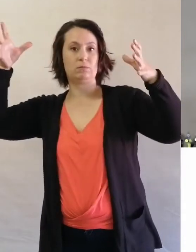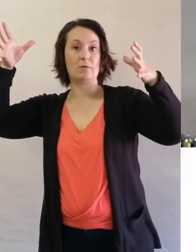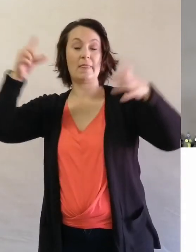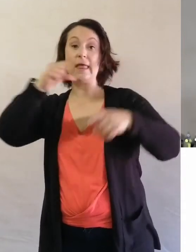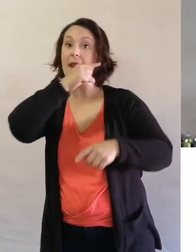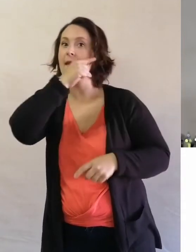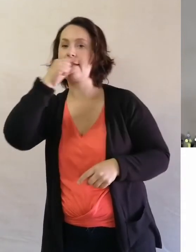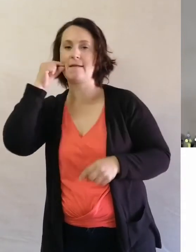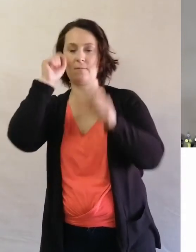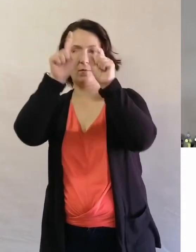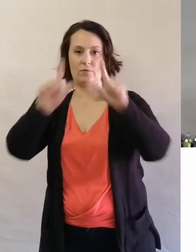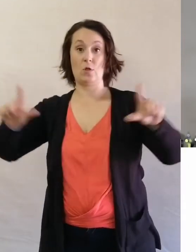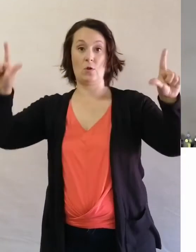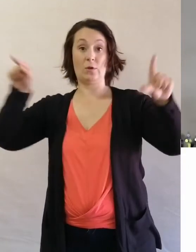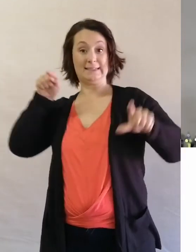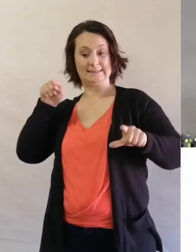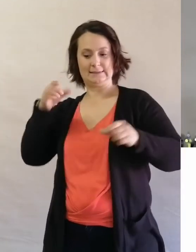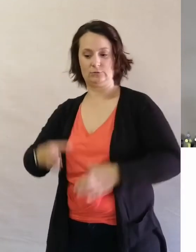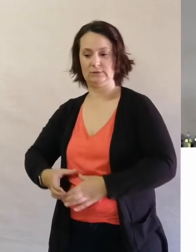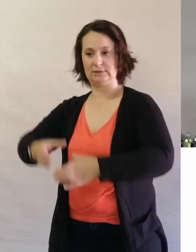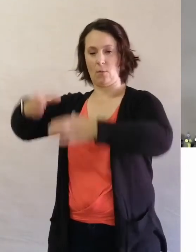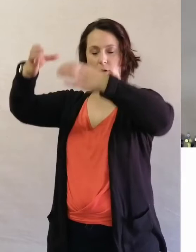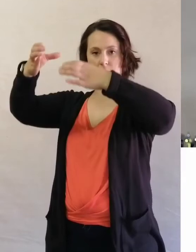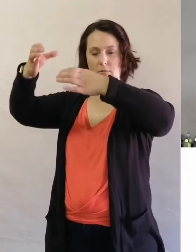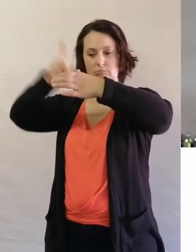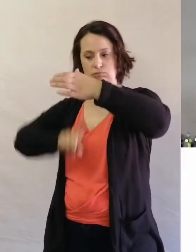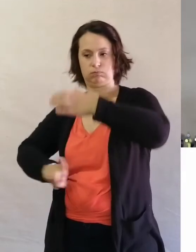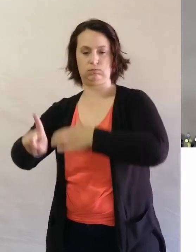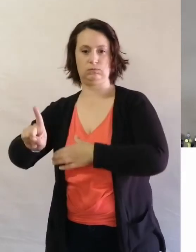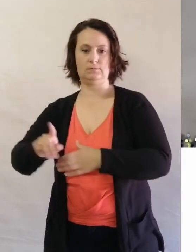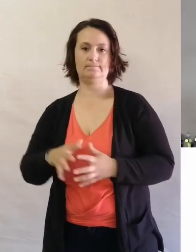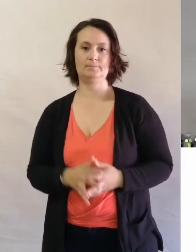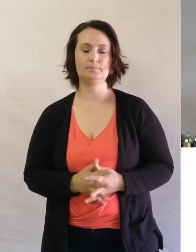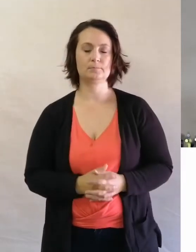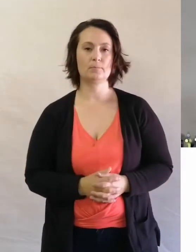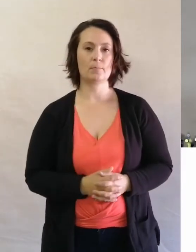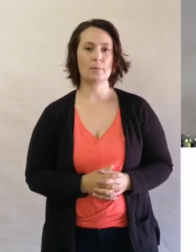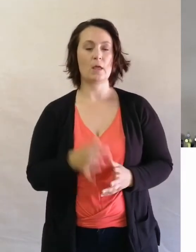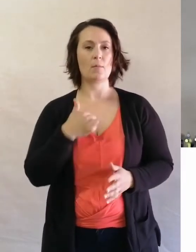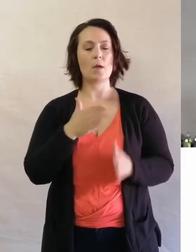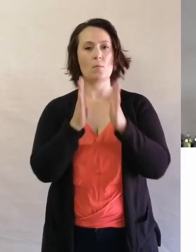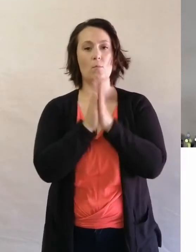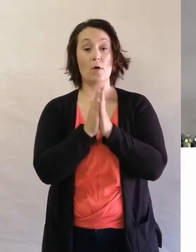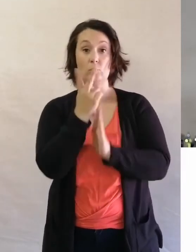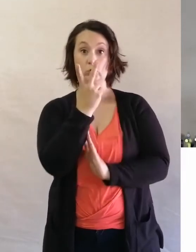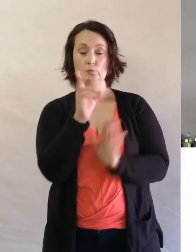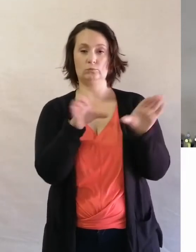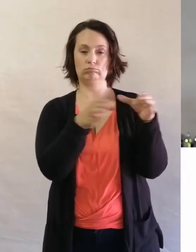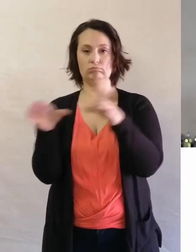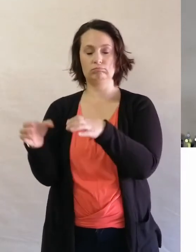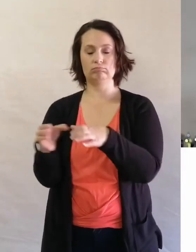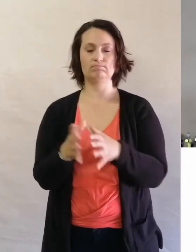of the Lord, that's your tower. I'd like to pray for two groups of people here this morning as we